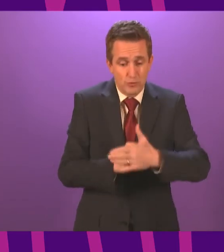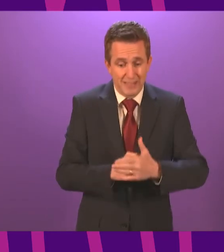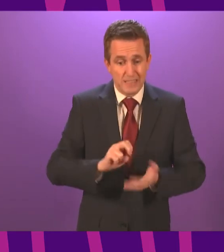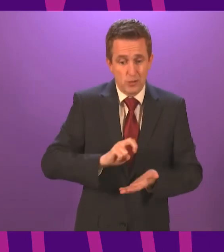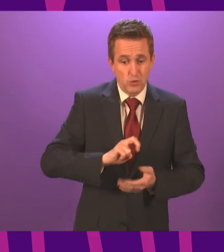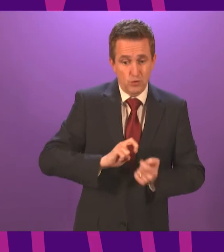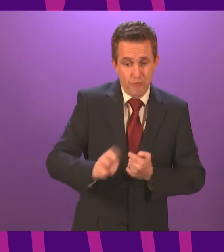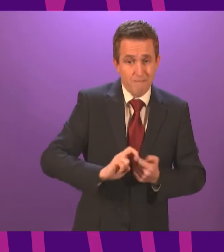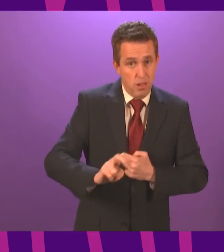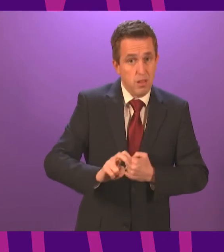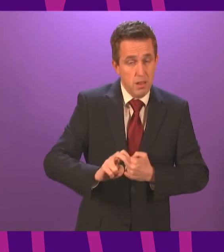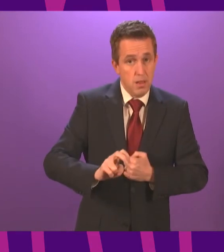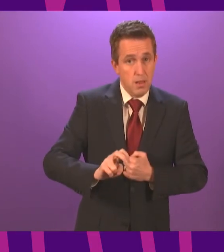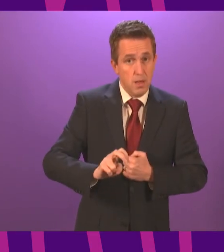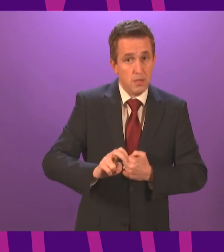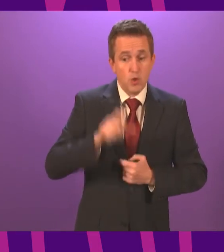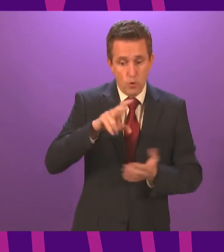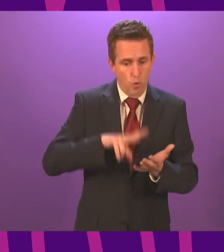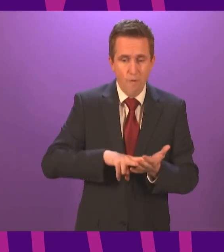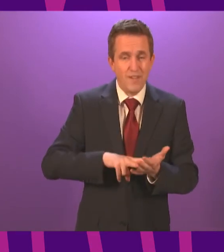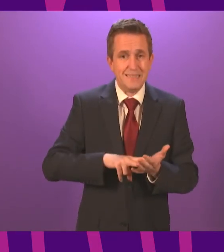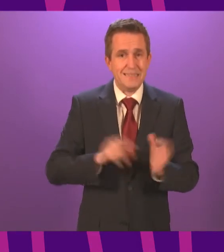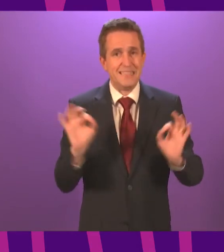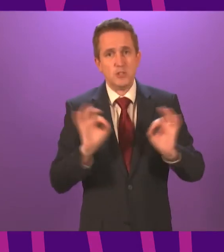stop the transmission of the virus.